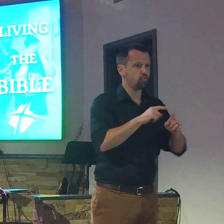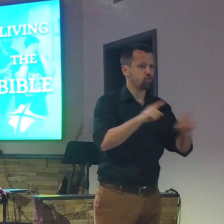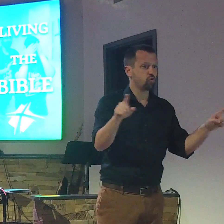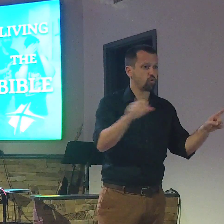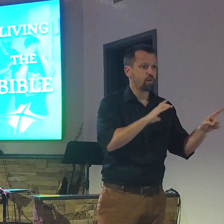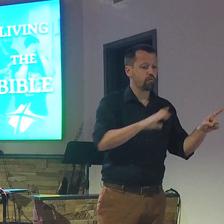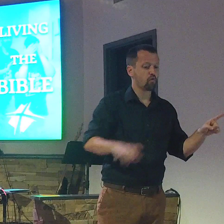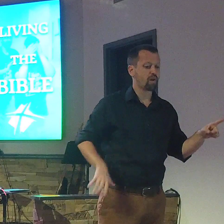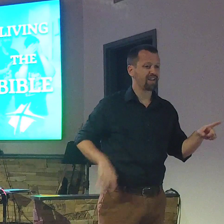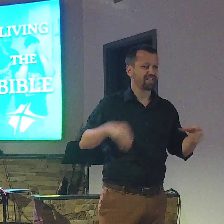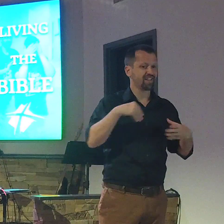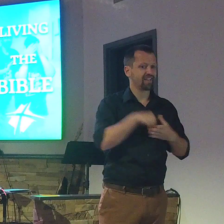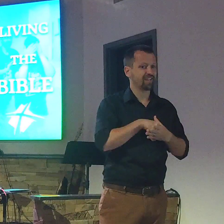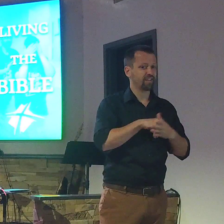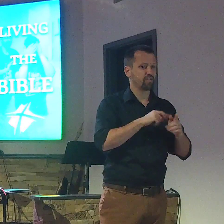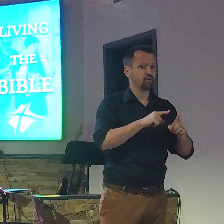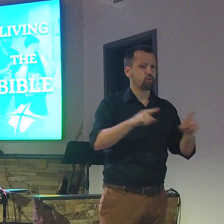in you,